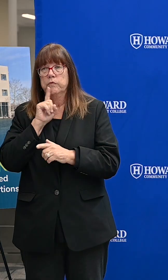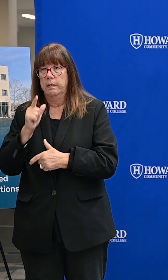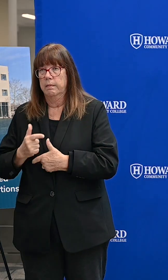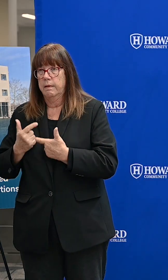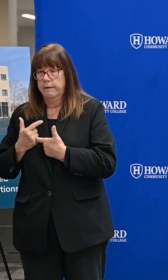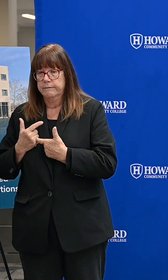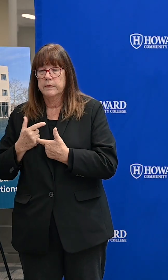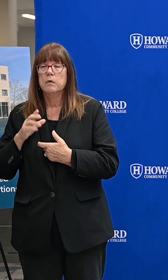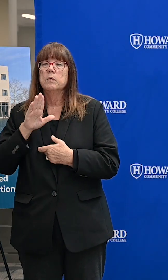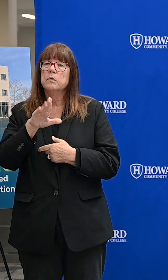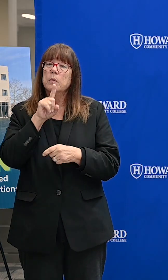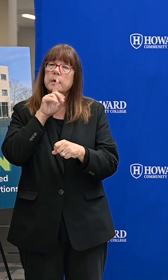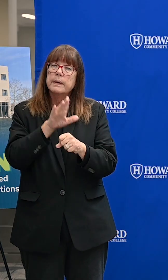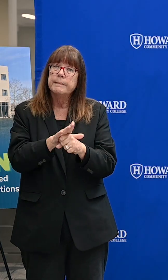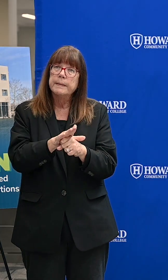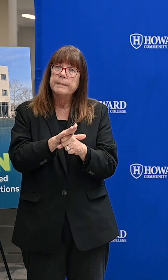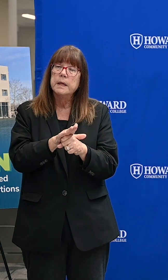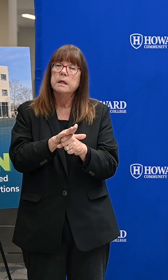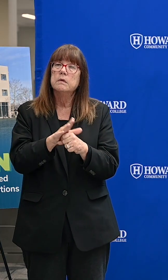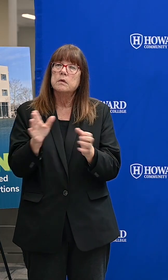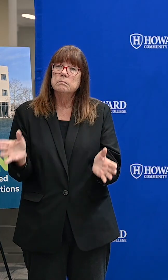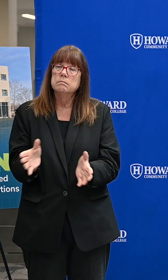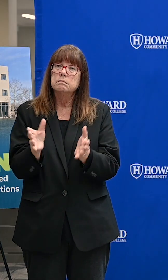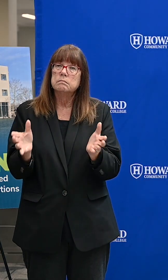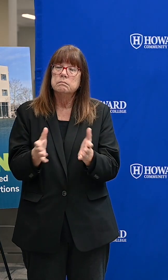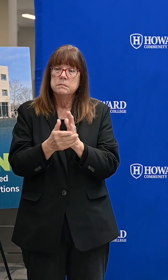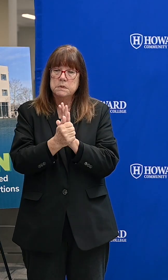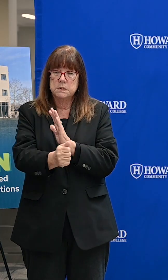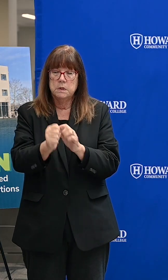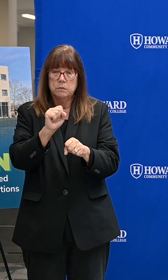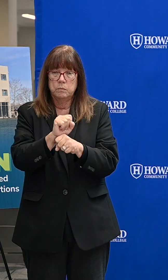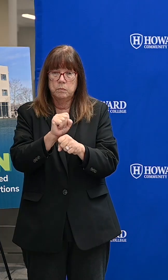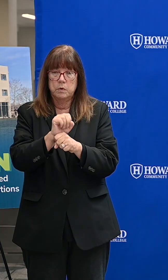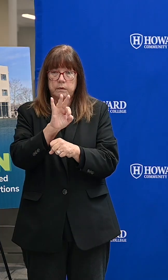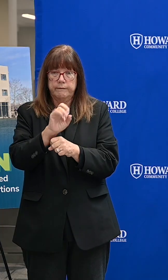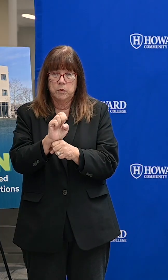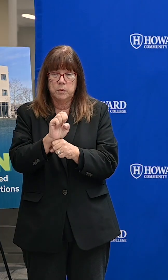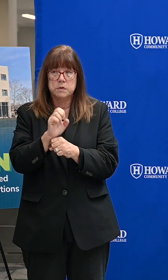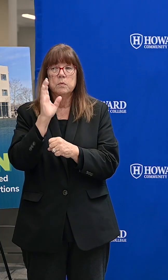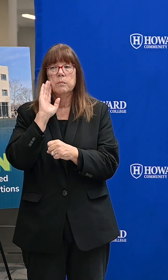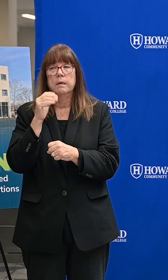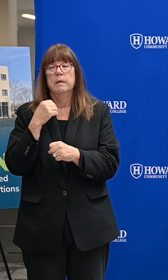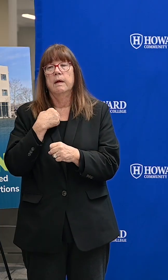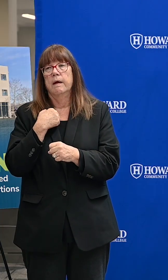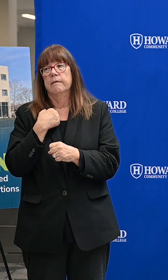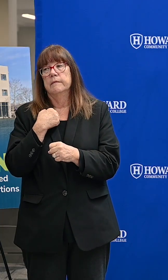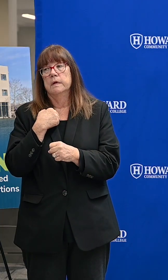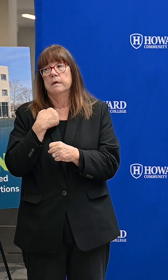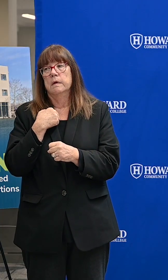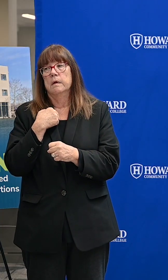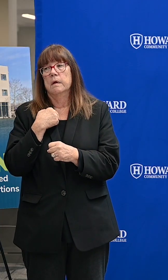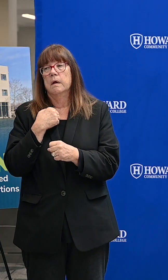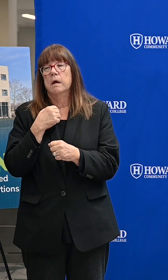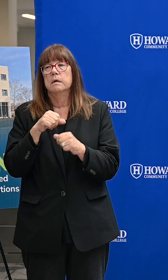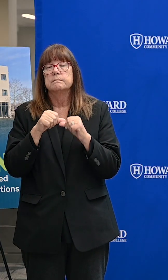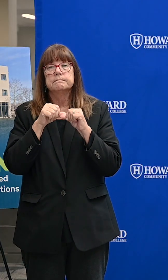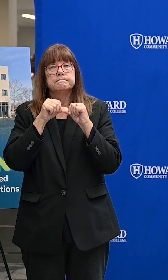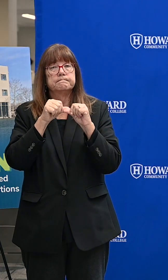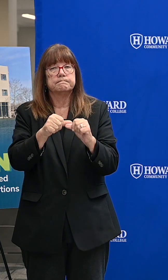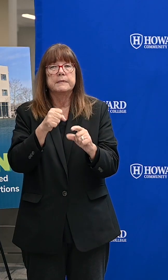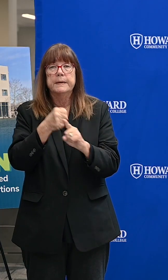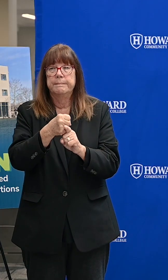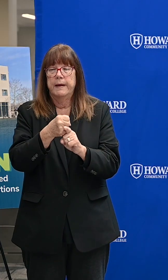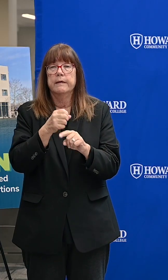Your commitment to fostering skilled workforce will have a lasting